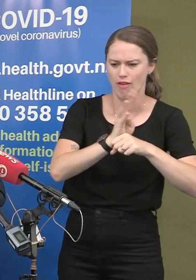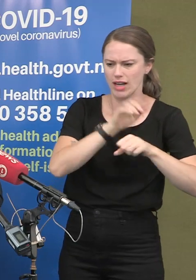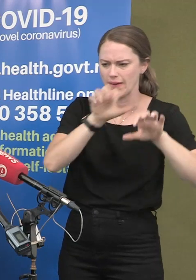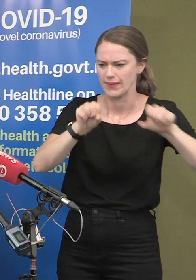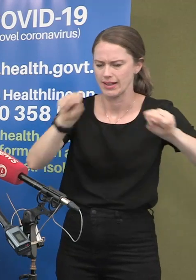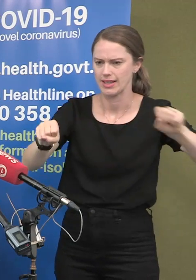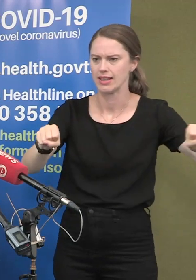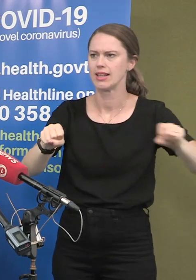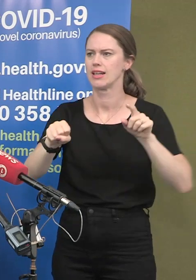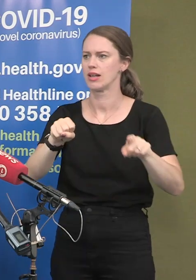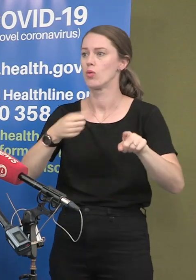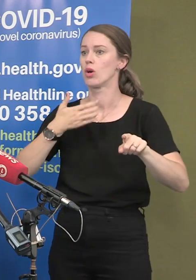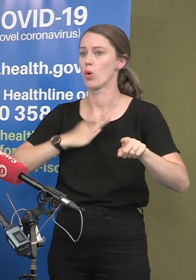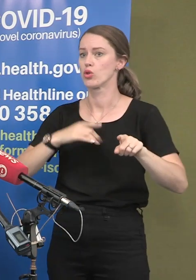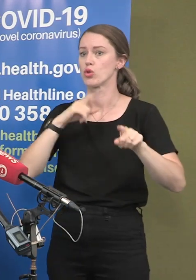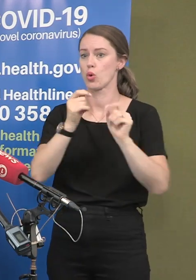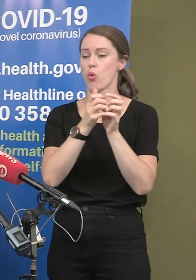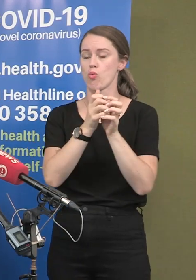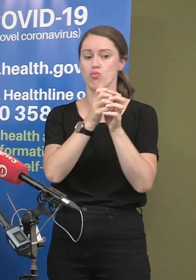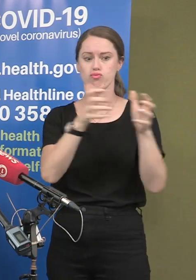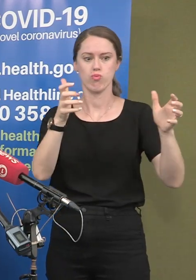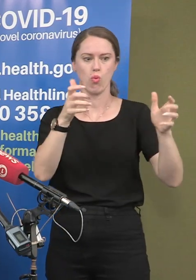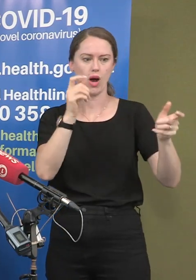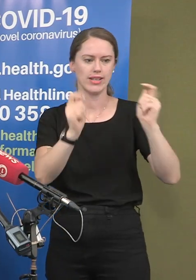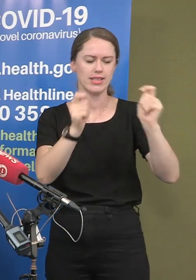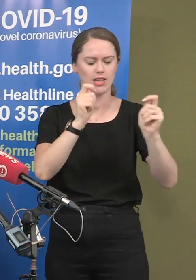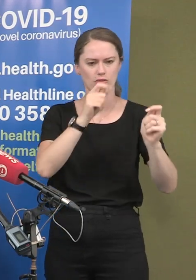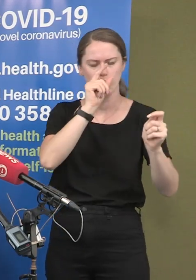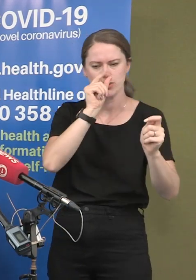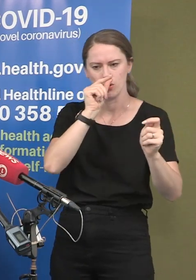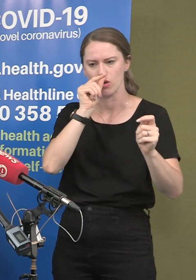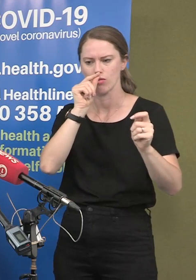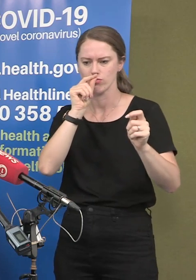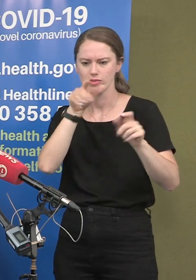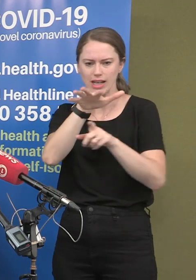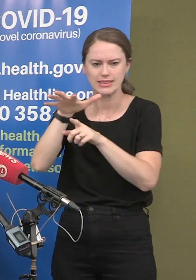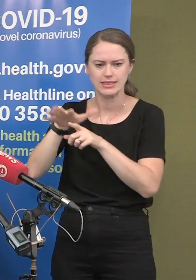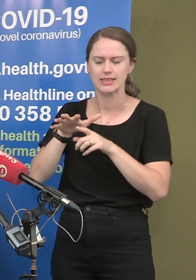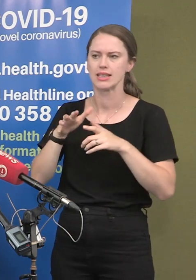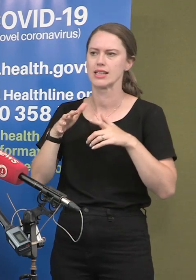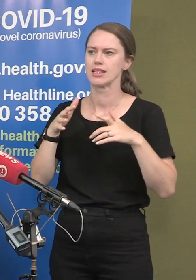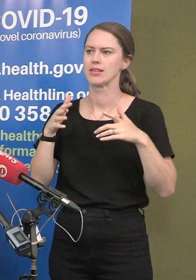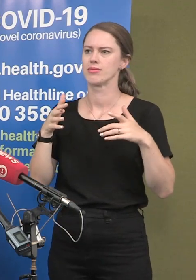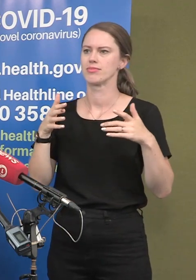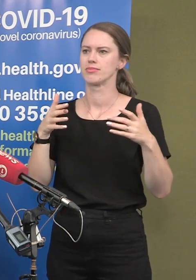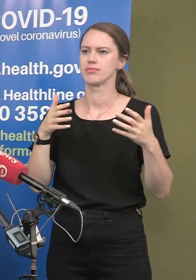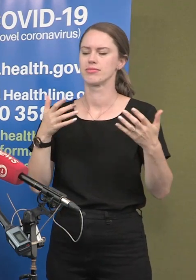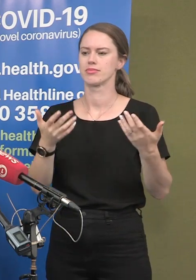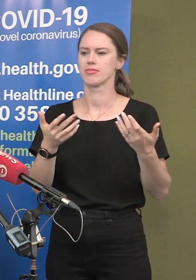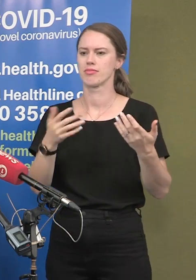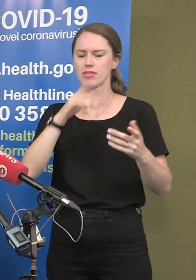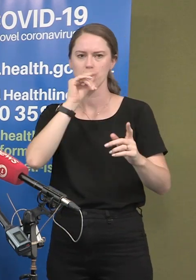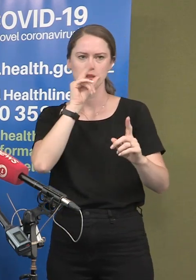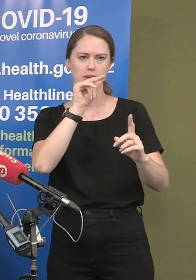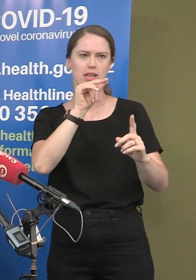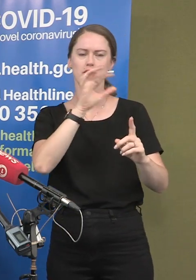be moving to do wider testing of possible or probable cases, even if there wasn't necessarily